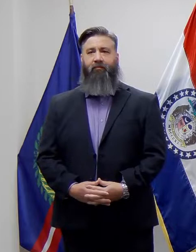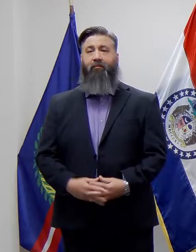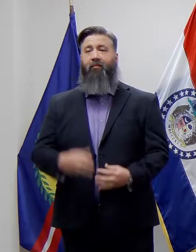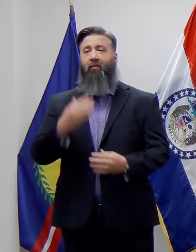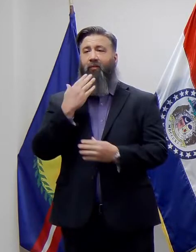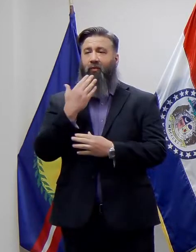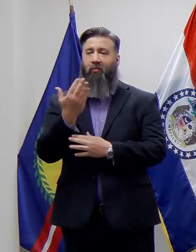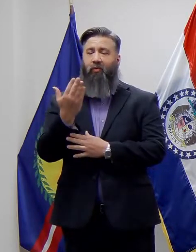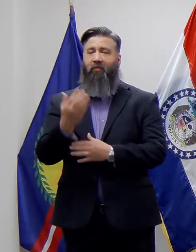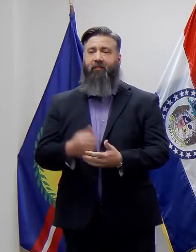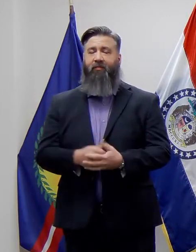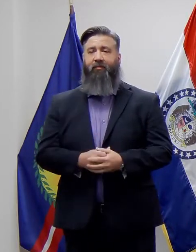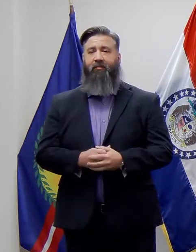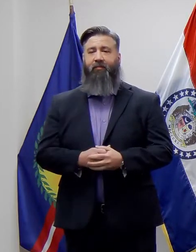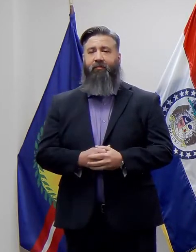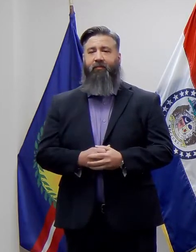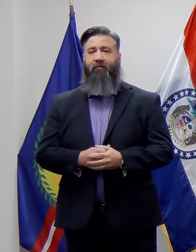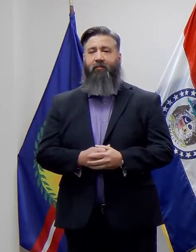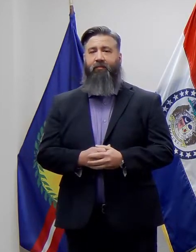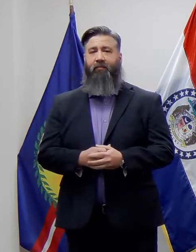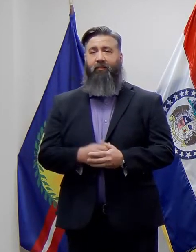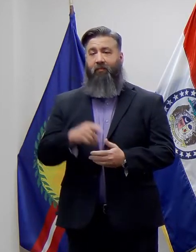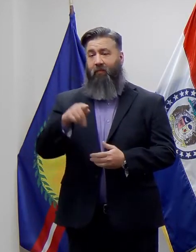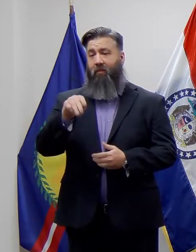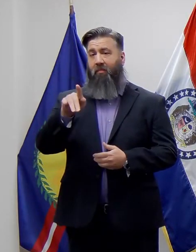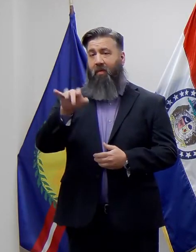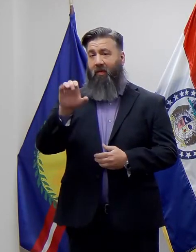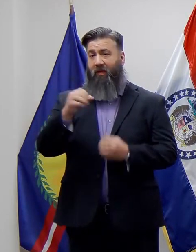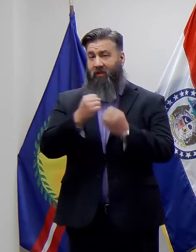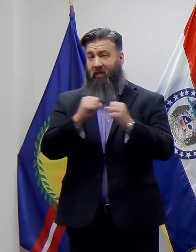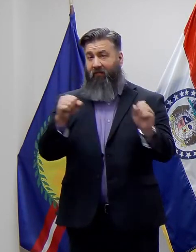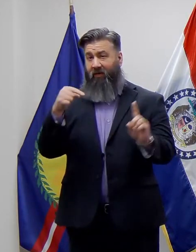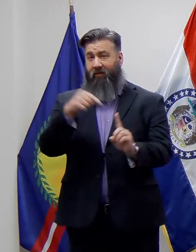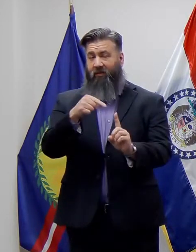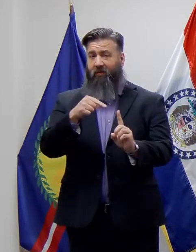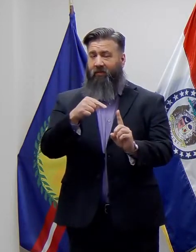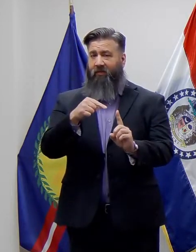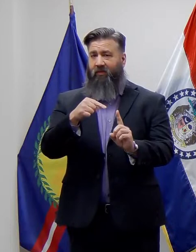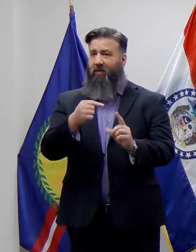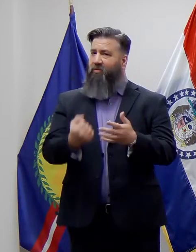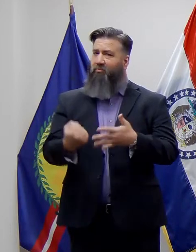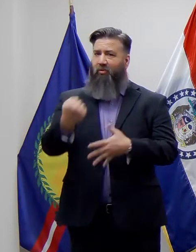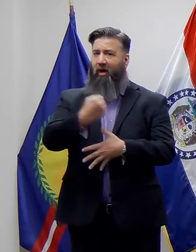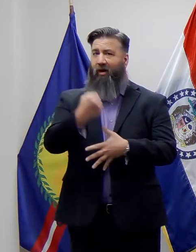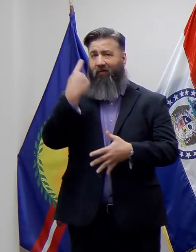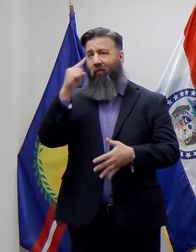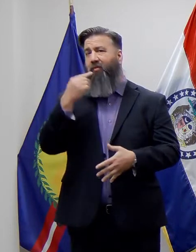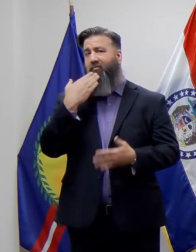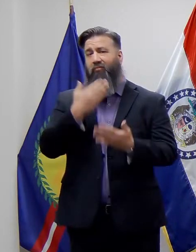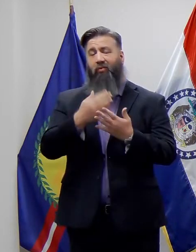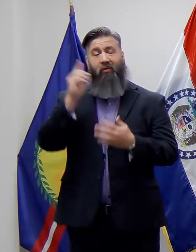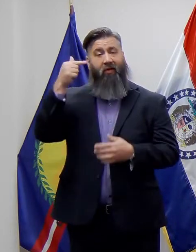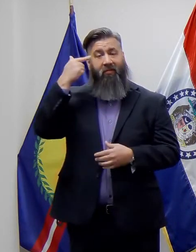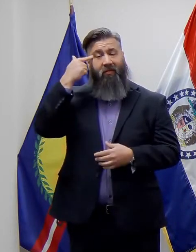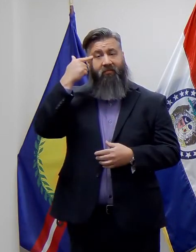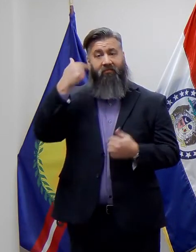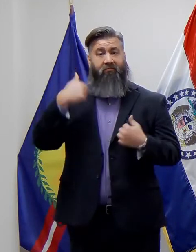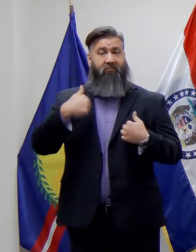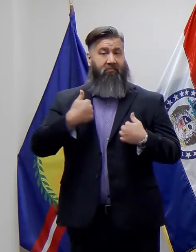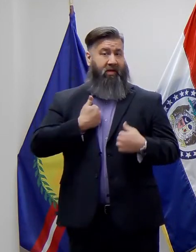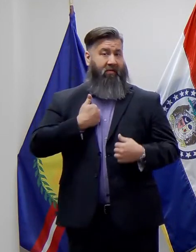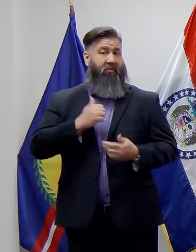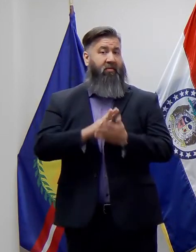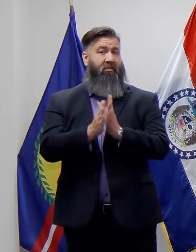Good morning. Public safety is the overarching priority of good government. And when I became